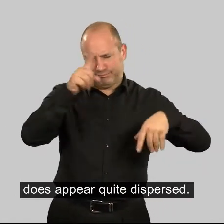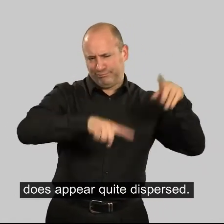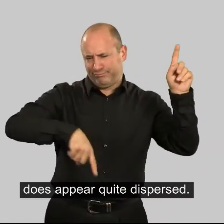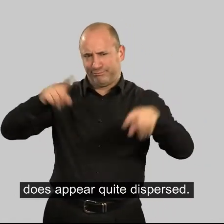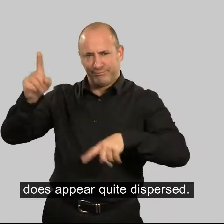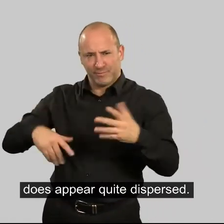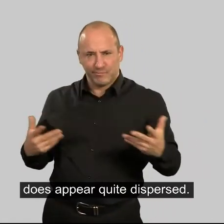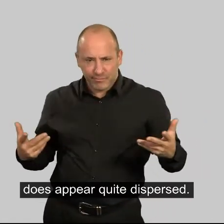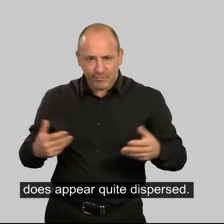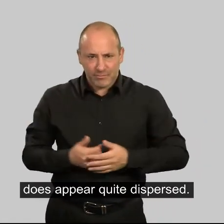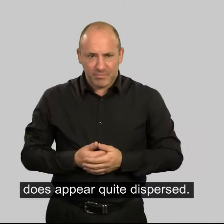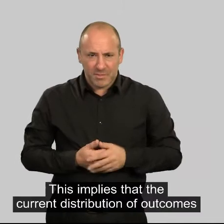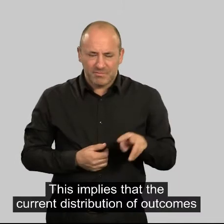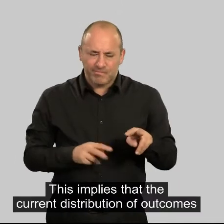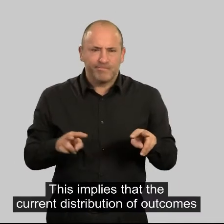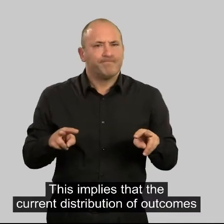dispersed.